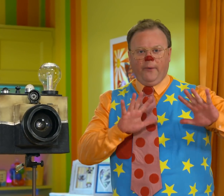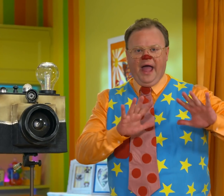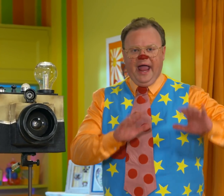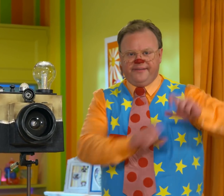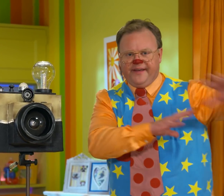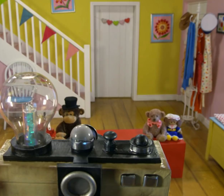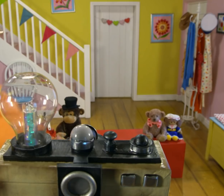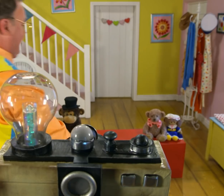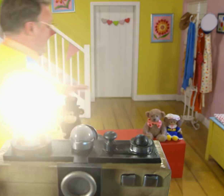Wait!